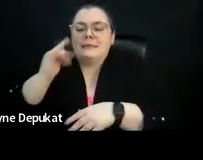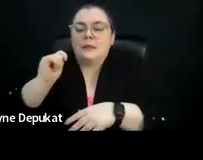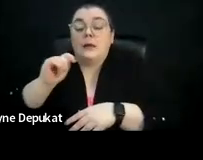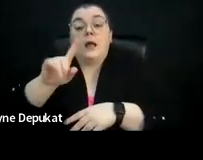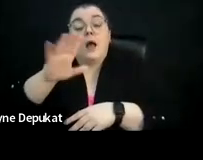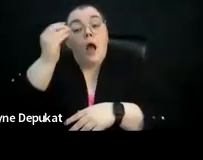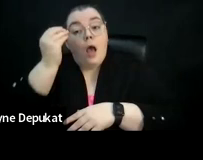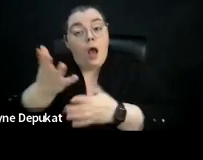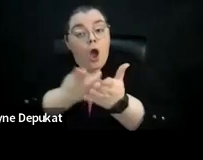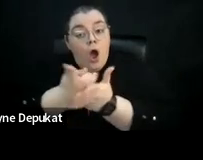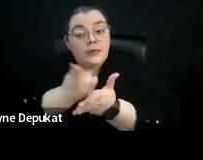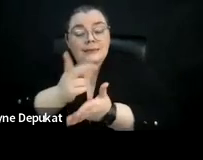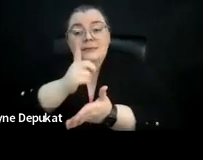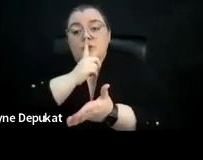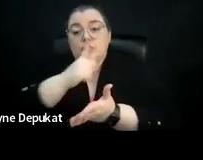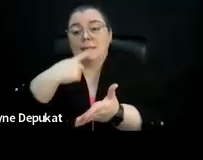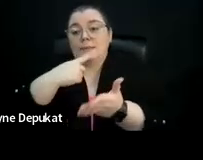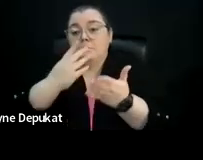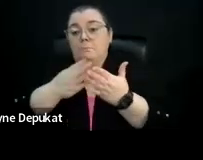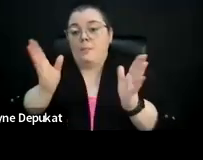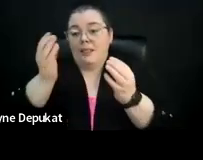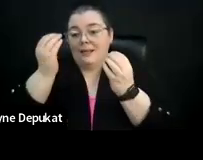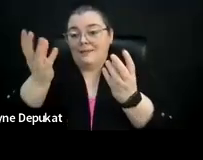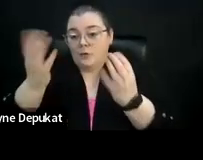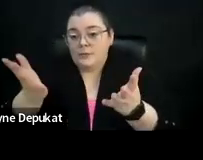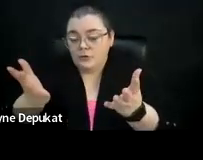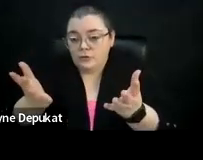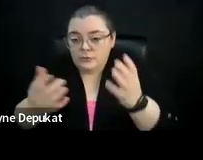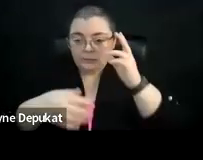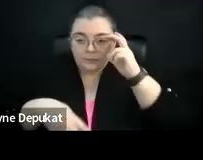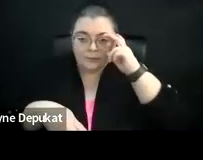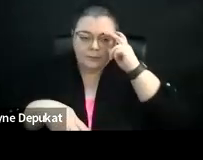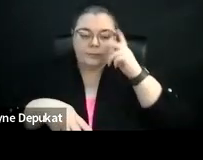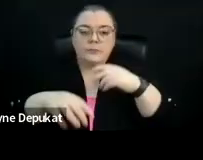Some of us have already seen it. Honestly, it's public information.